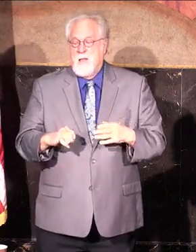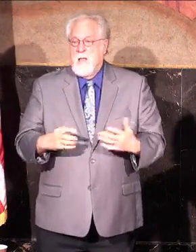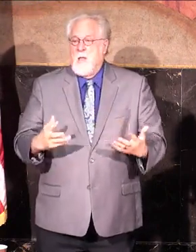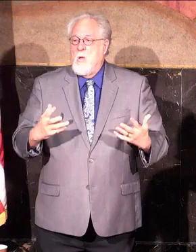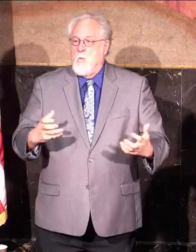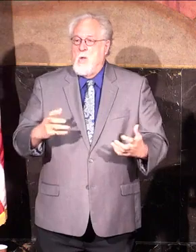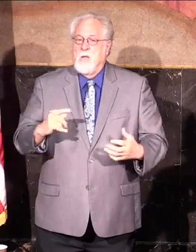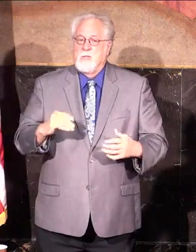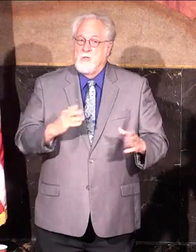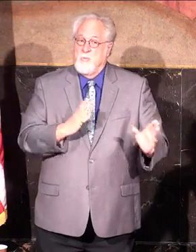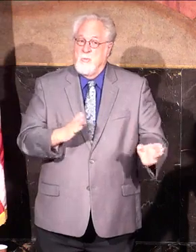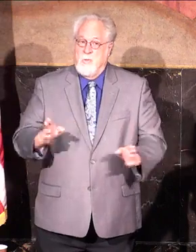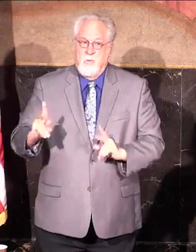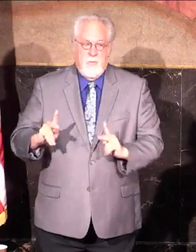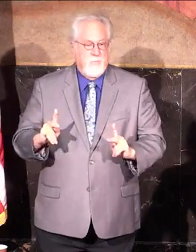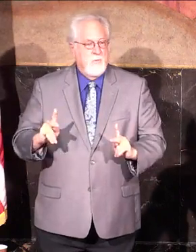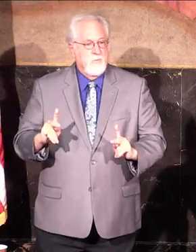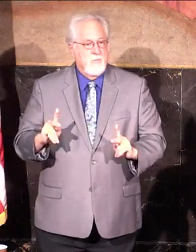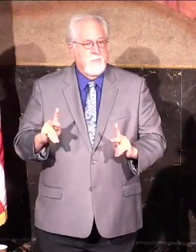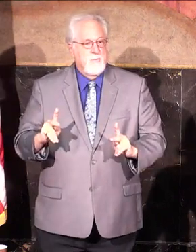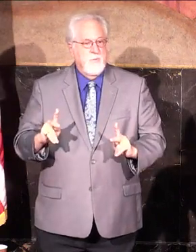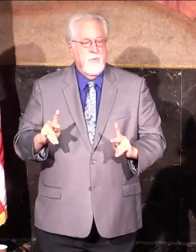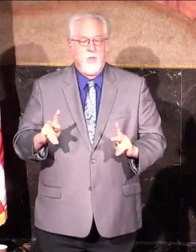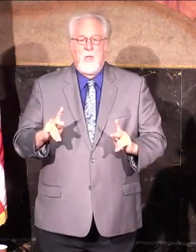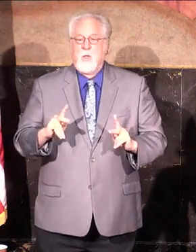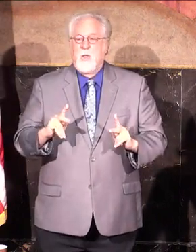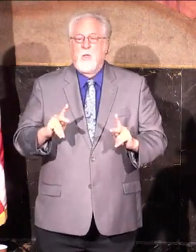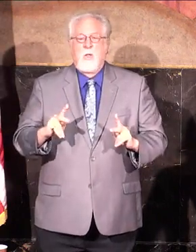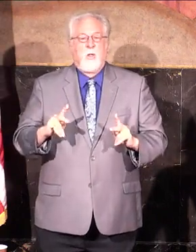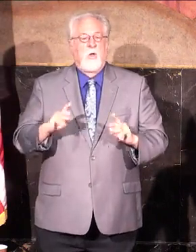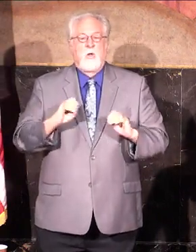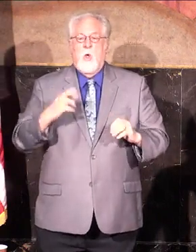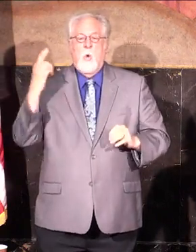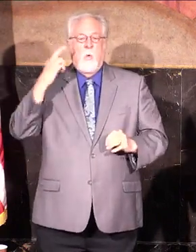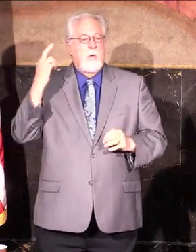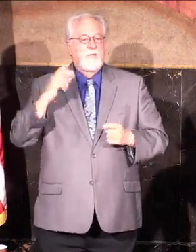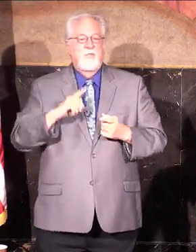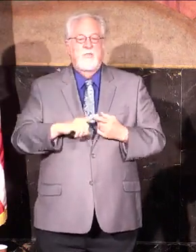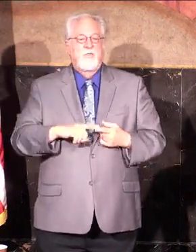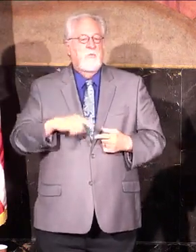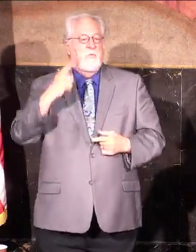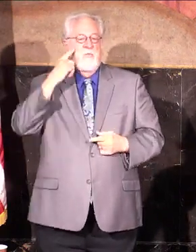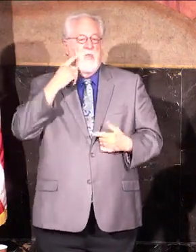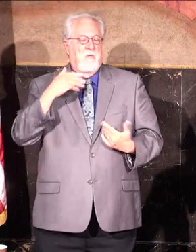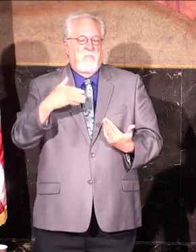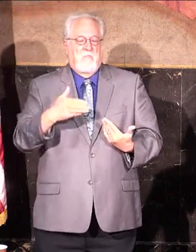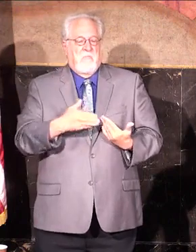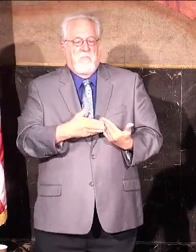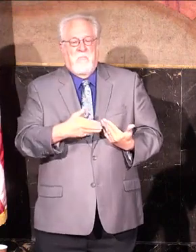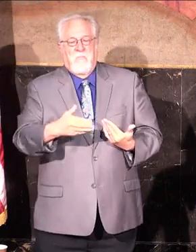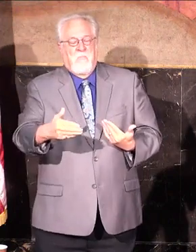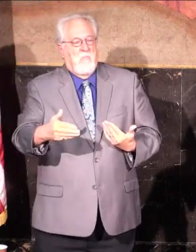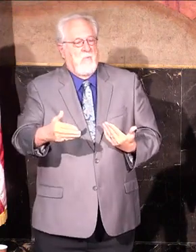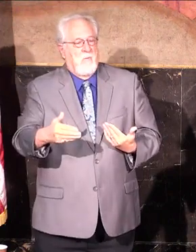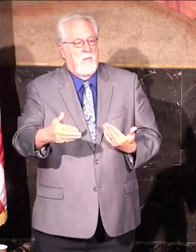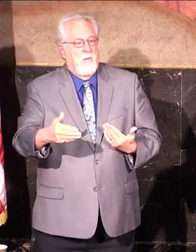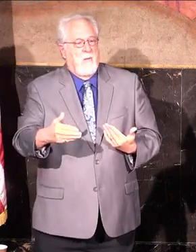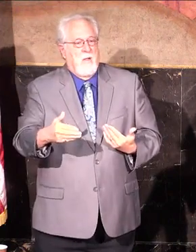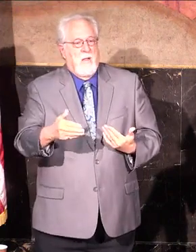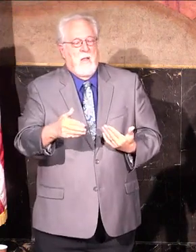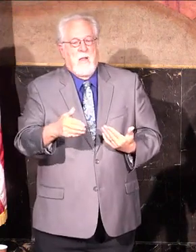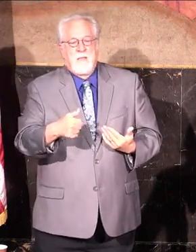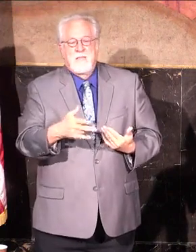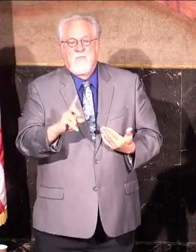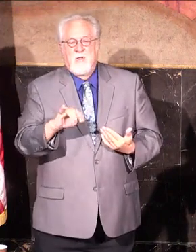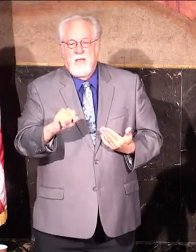to prepare people that there's no real reason to expect that over the next several days or couple of